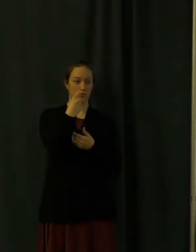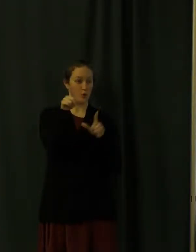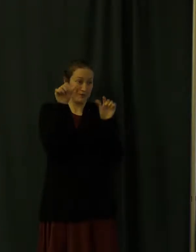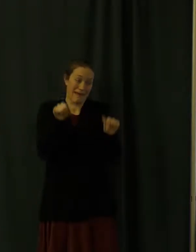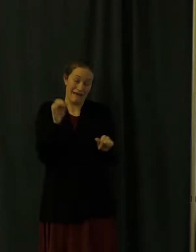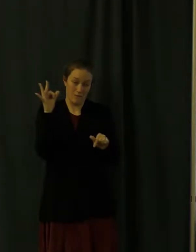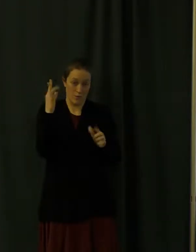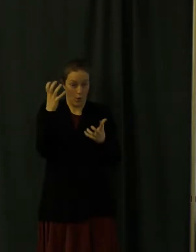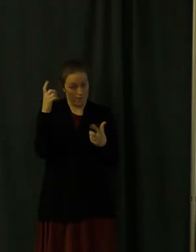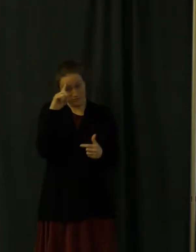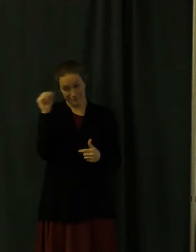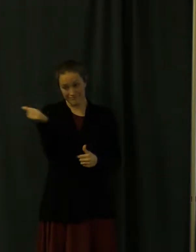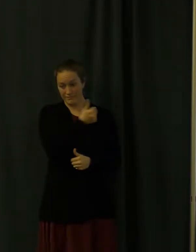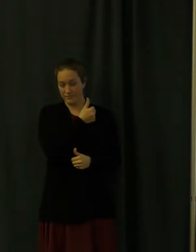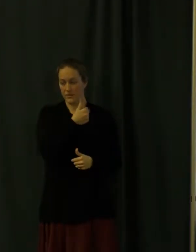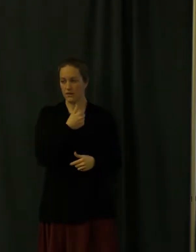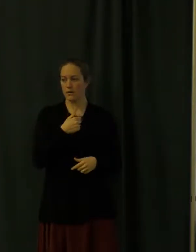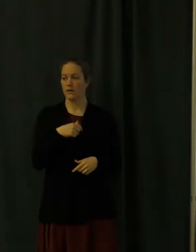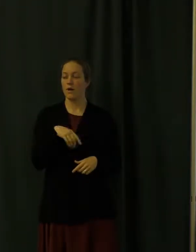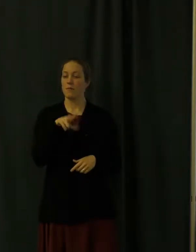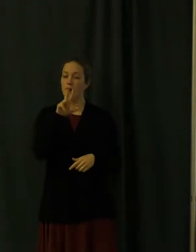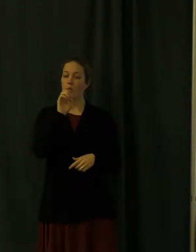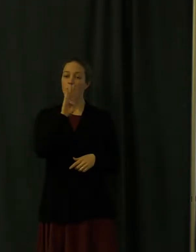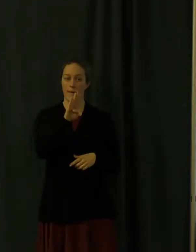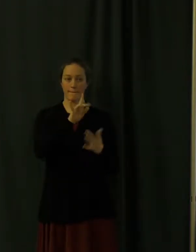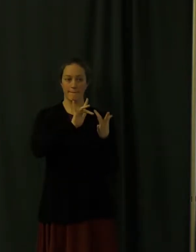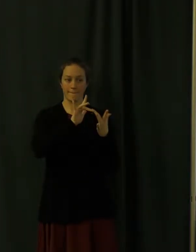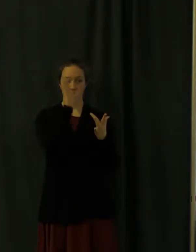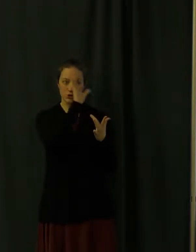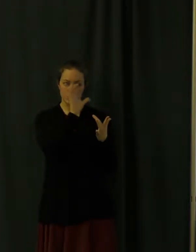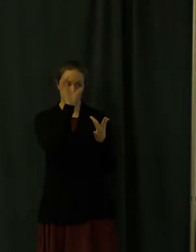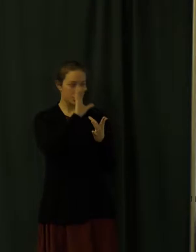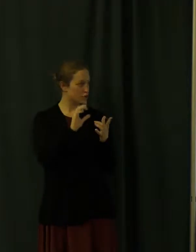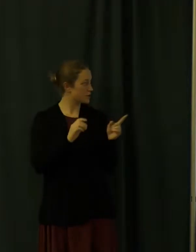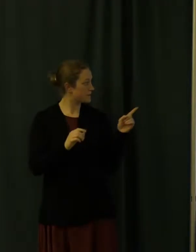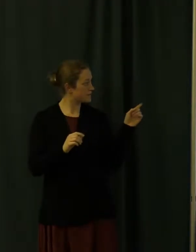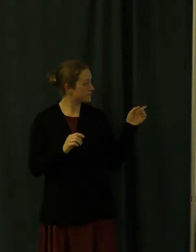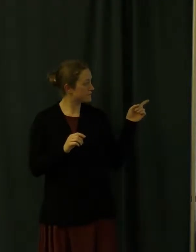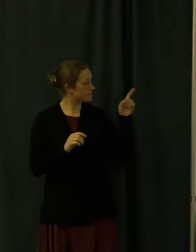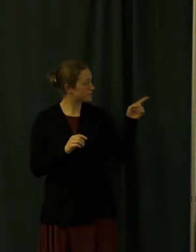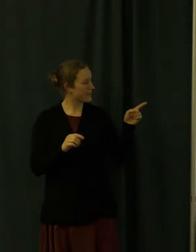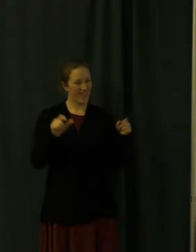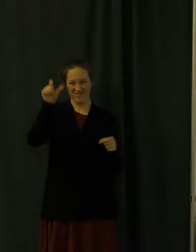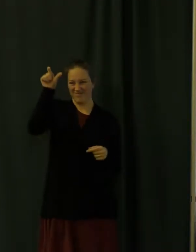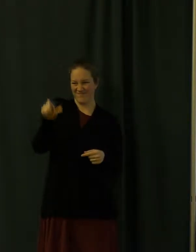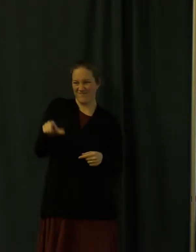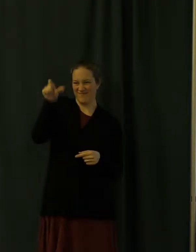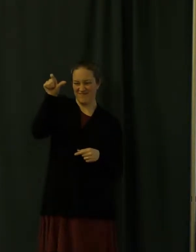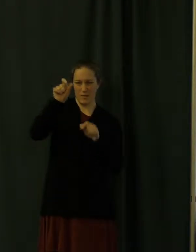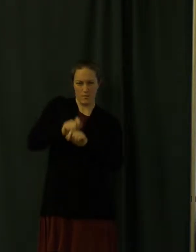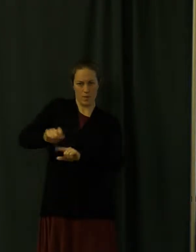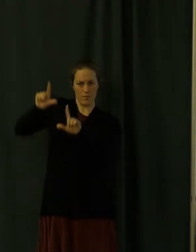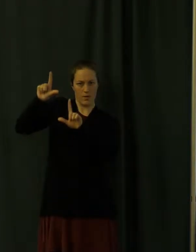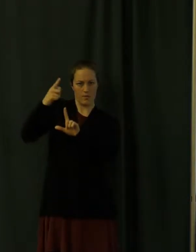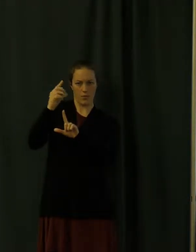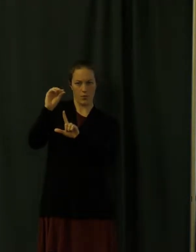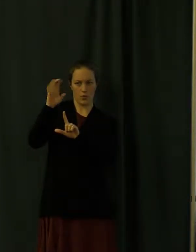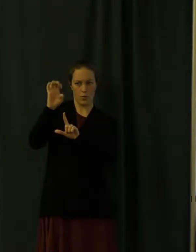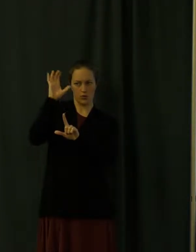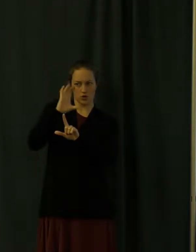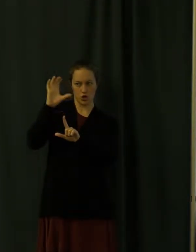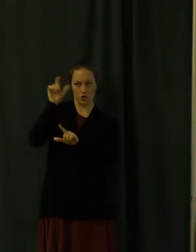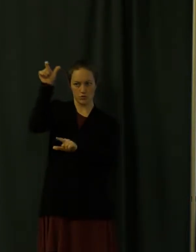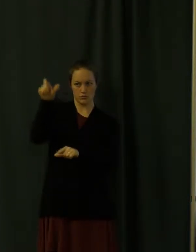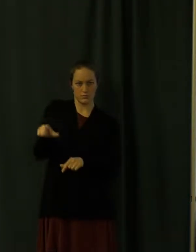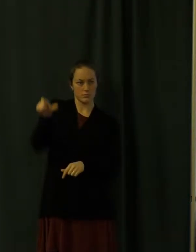that, but you can. So I'm going to click search the web, and over here it pops up my Google image search, and I'm